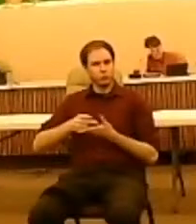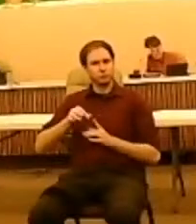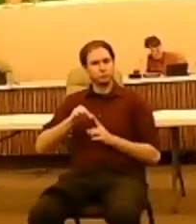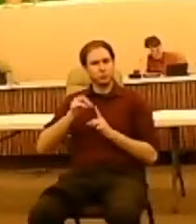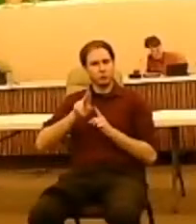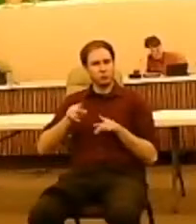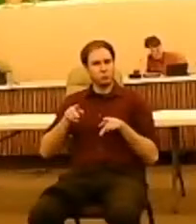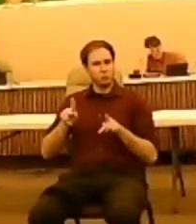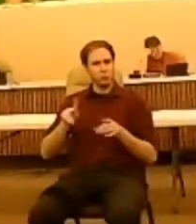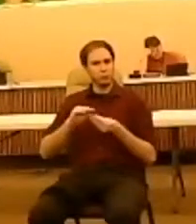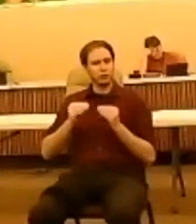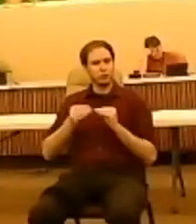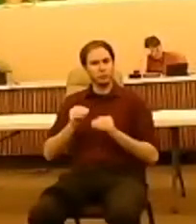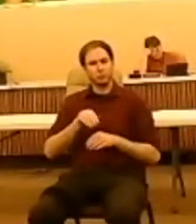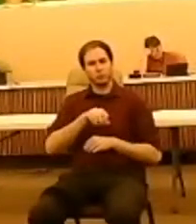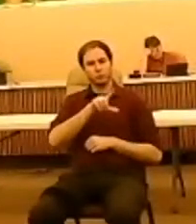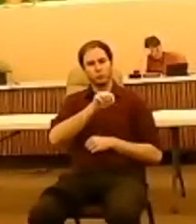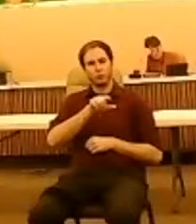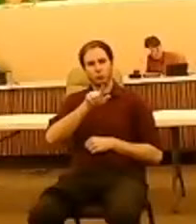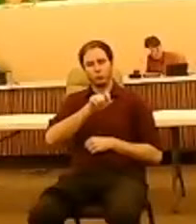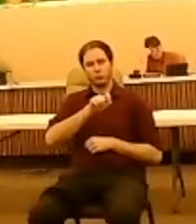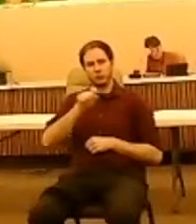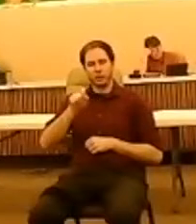use permit number